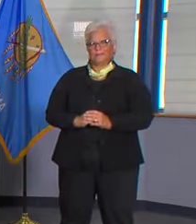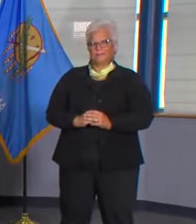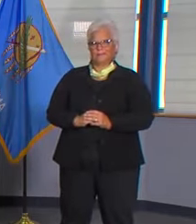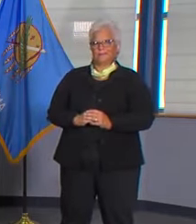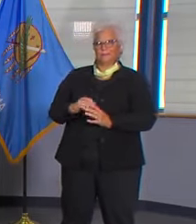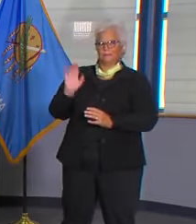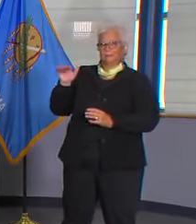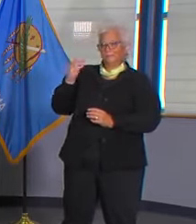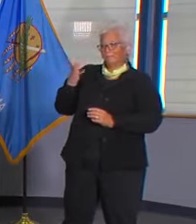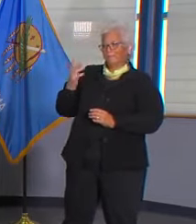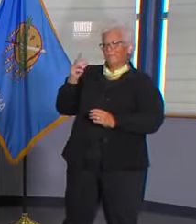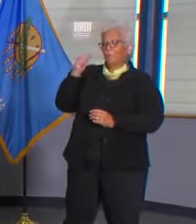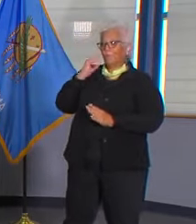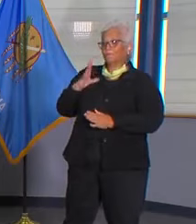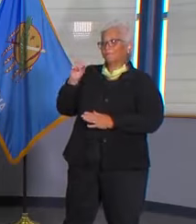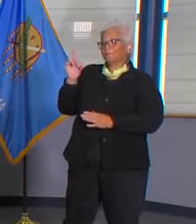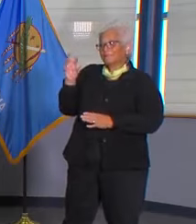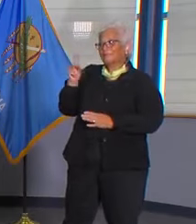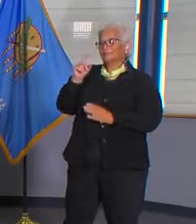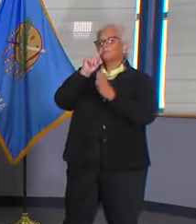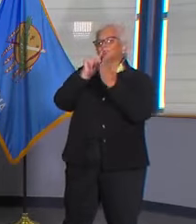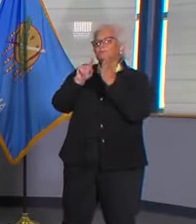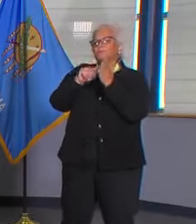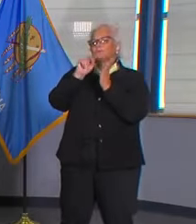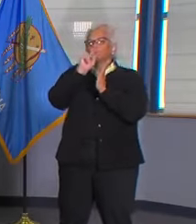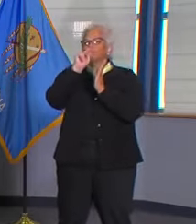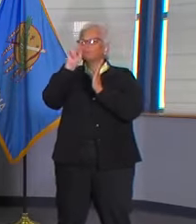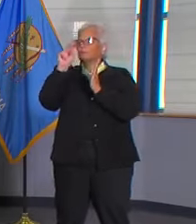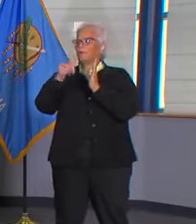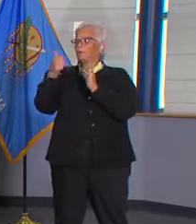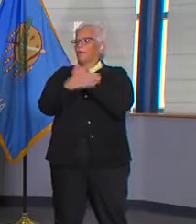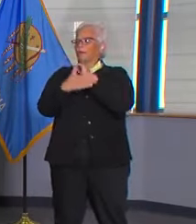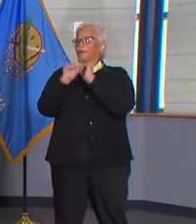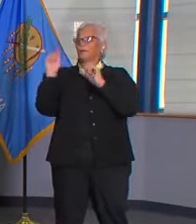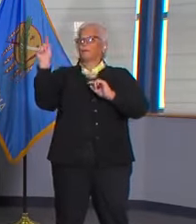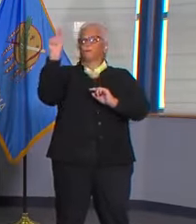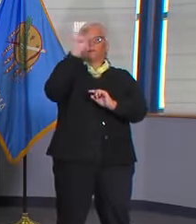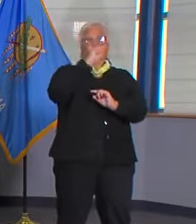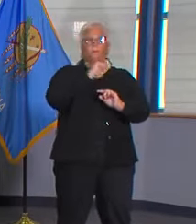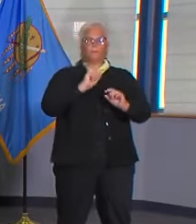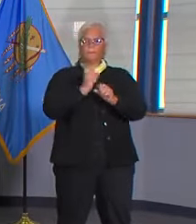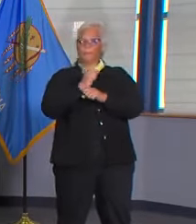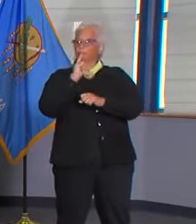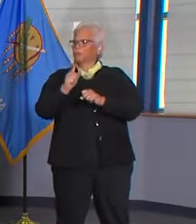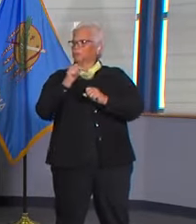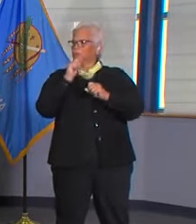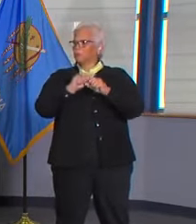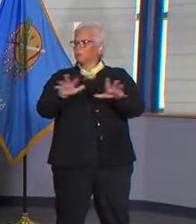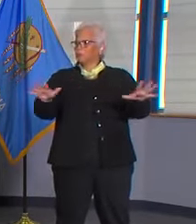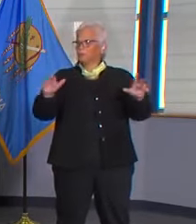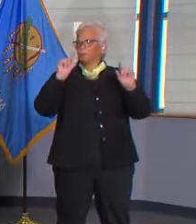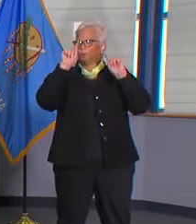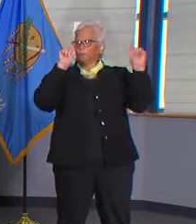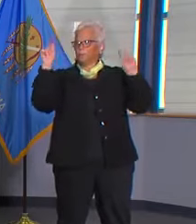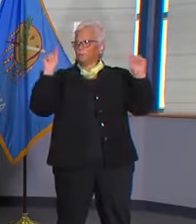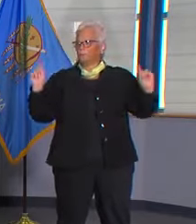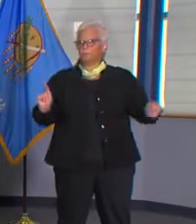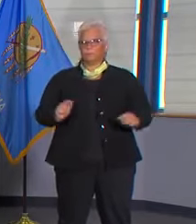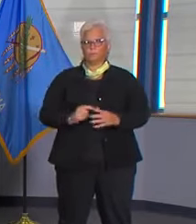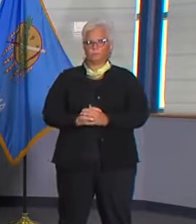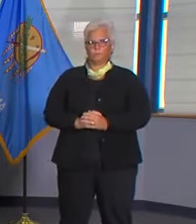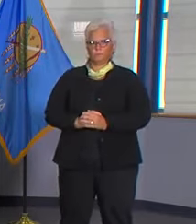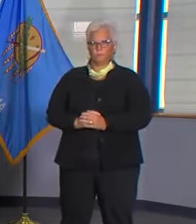putting a regulatory burden on those areas that didn't see or feel the presence of a threat yet.